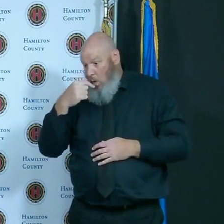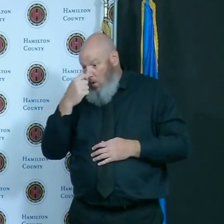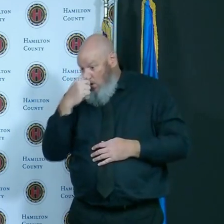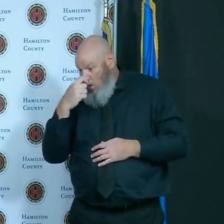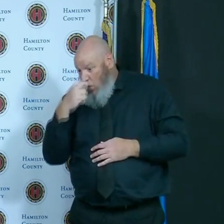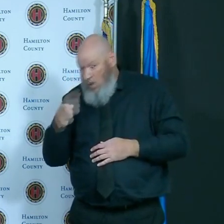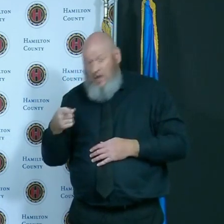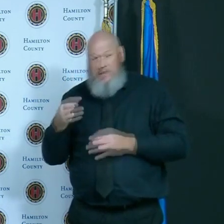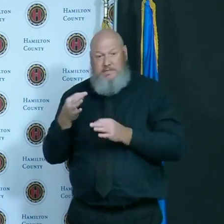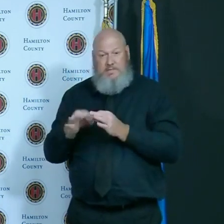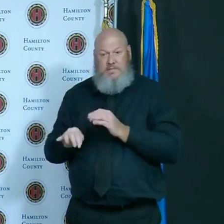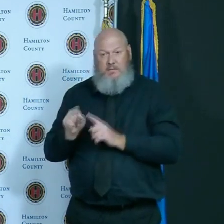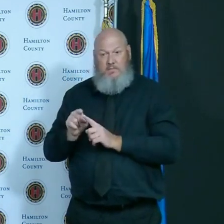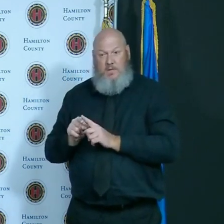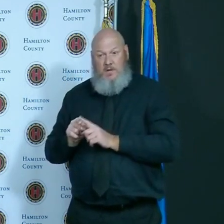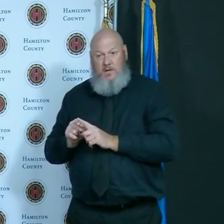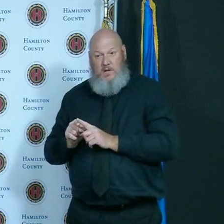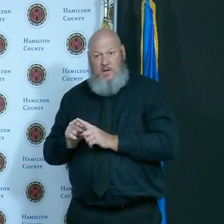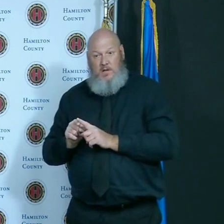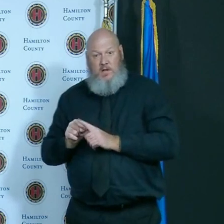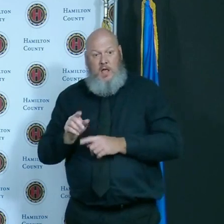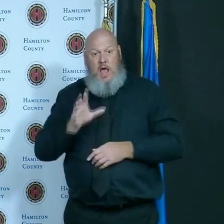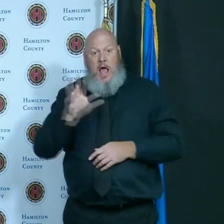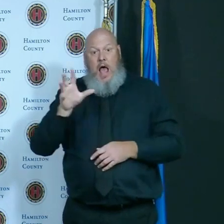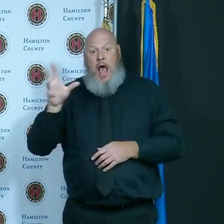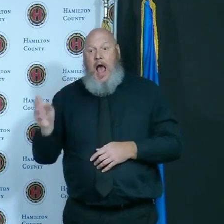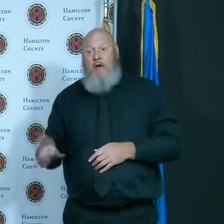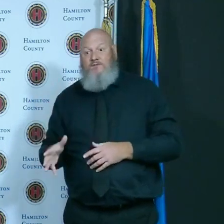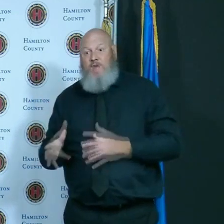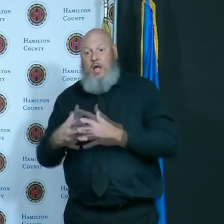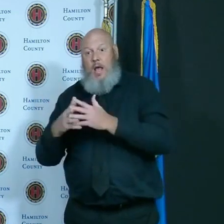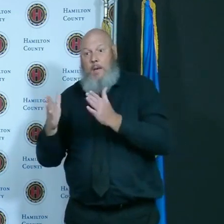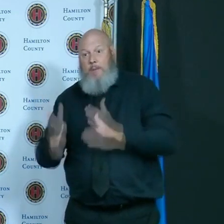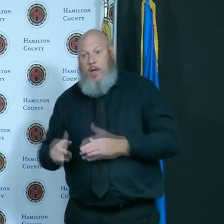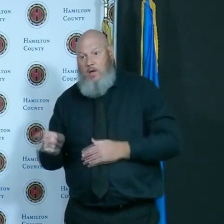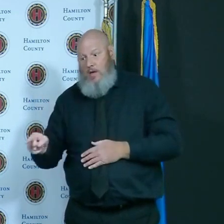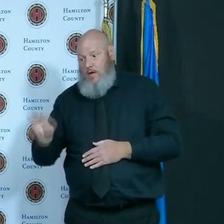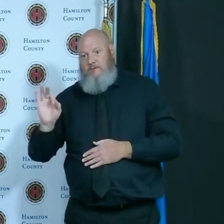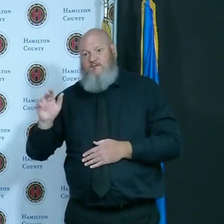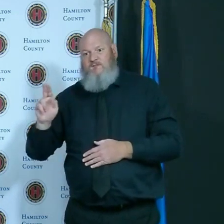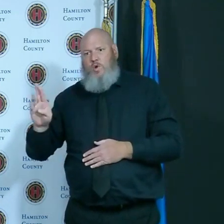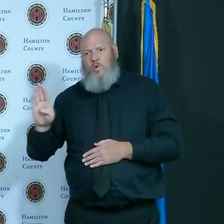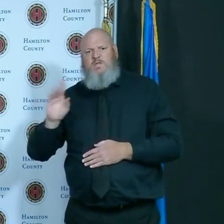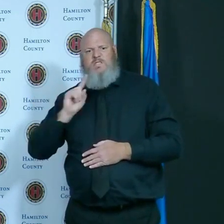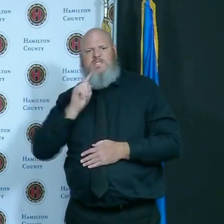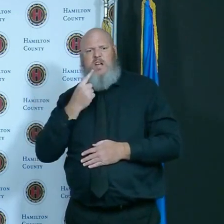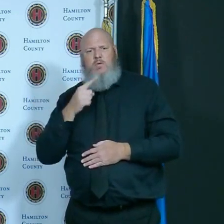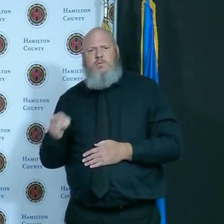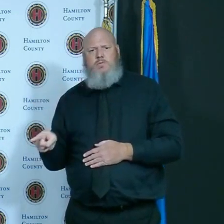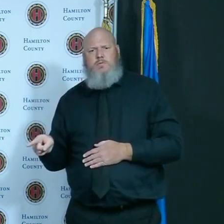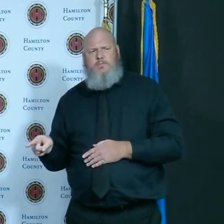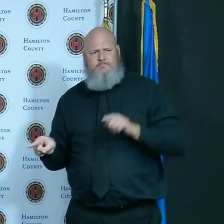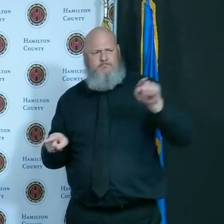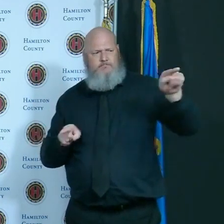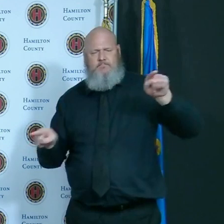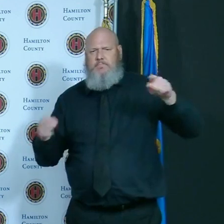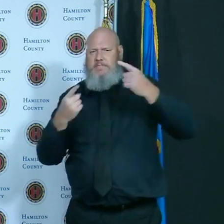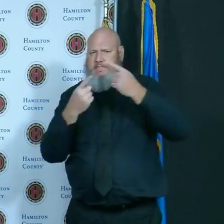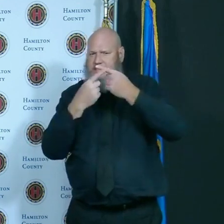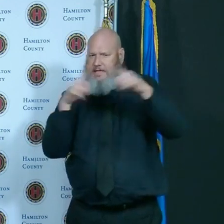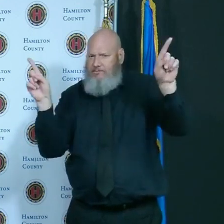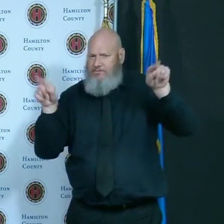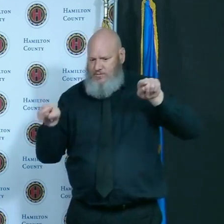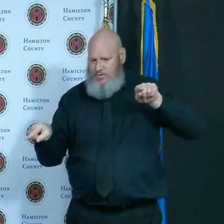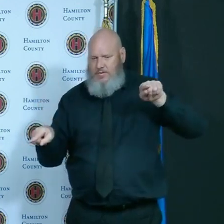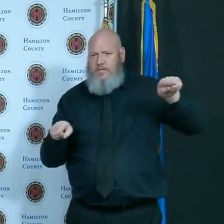African Americans are dying at alarming rates. The current demographic statistics